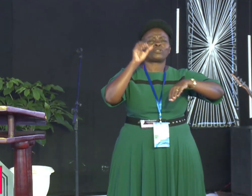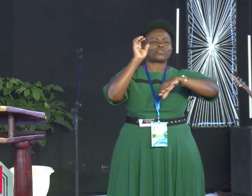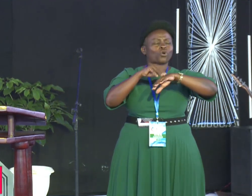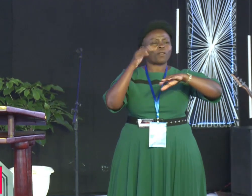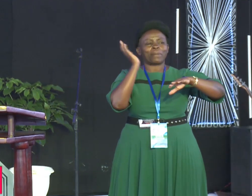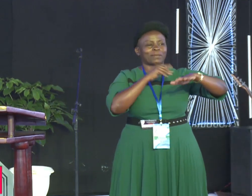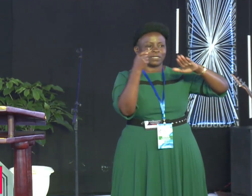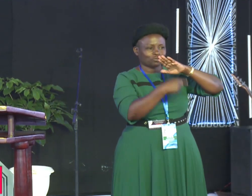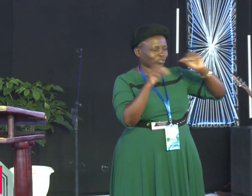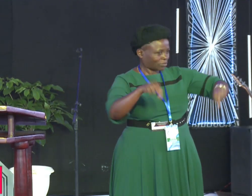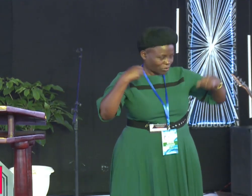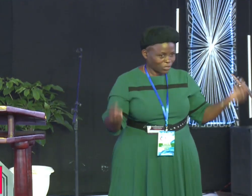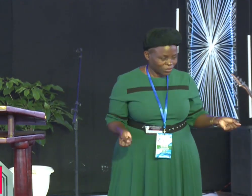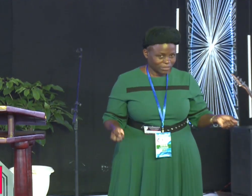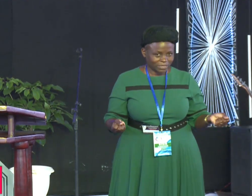Situations are not called.